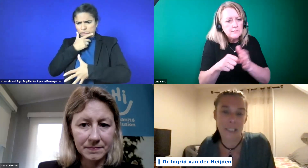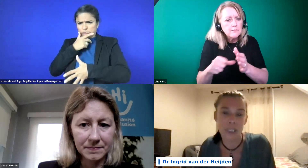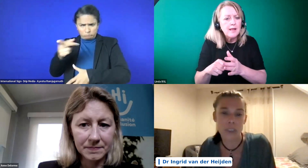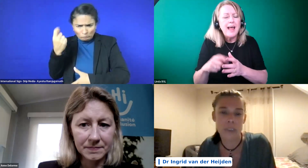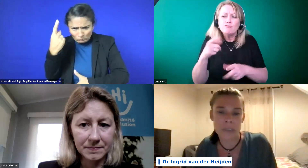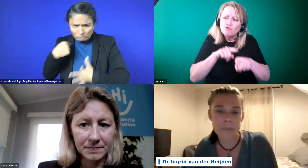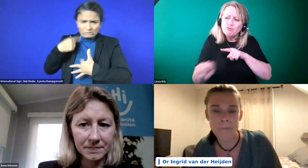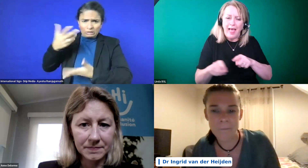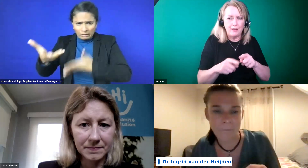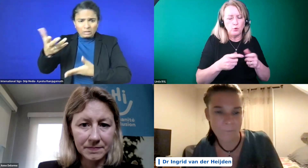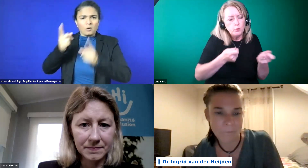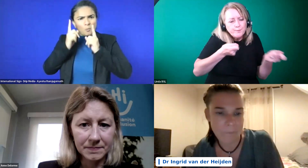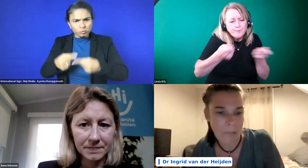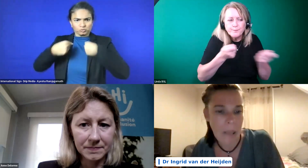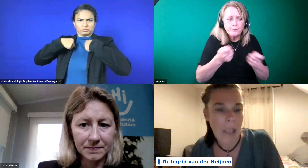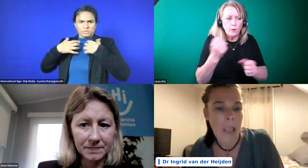facilitate inclusion.